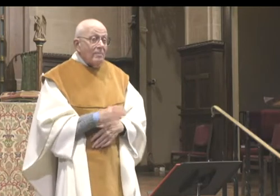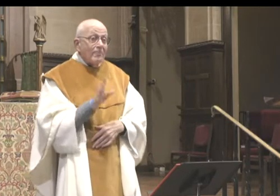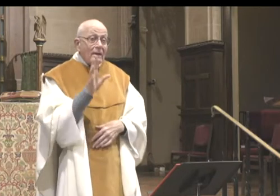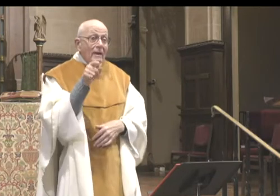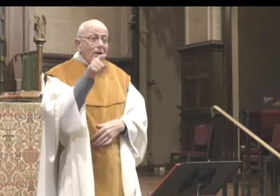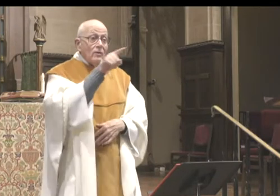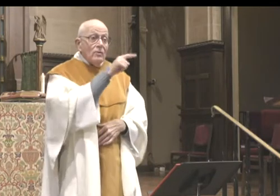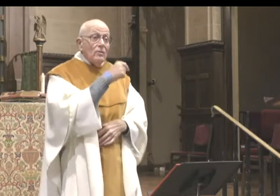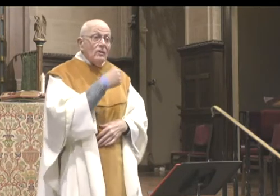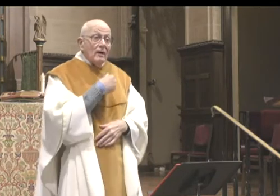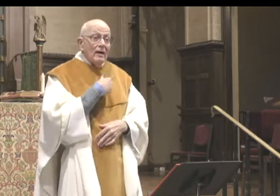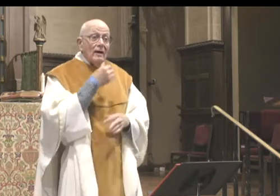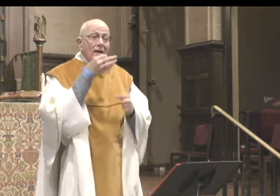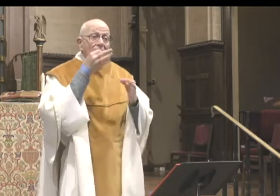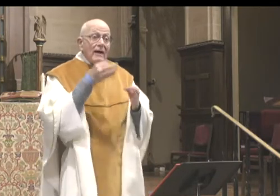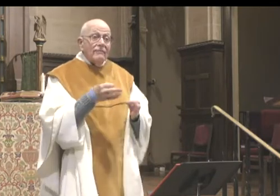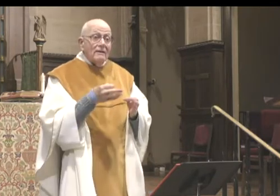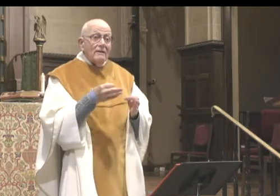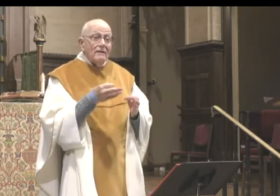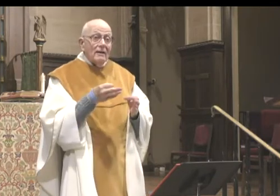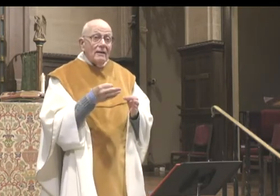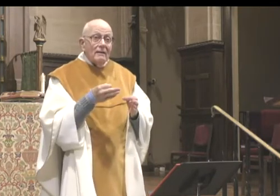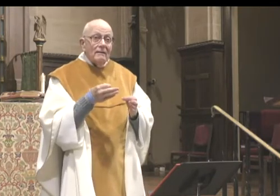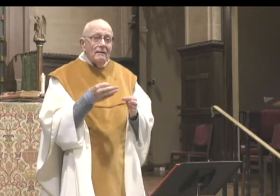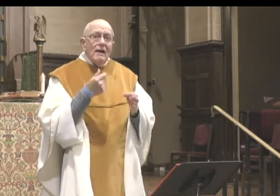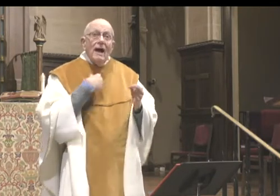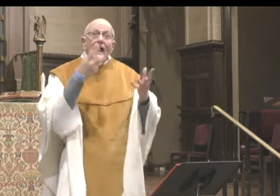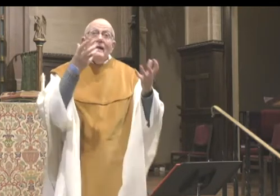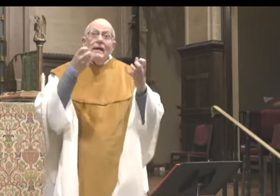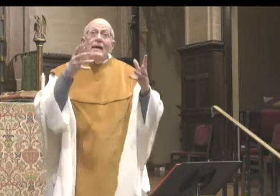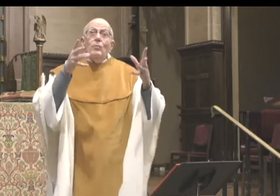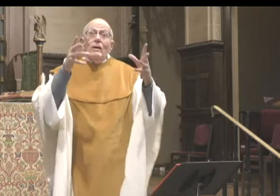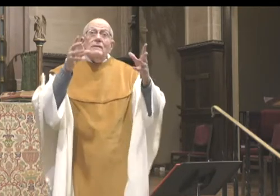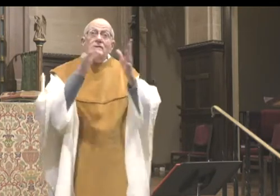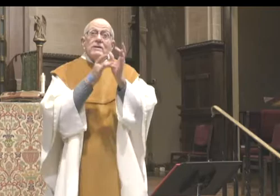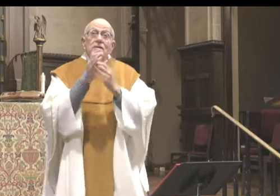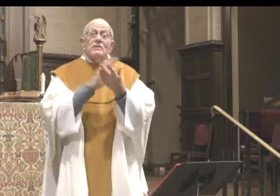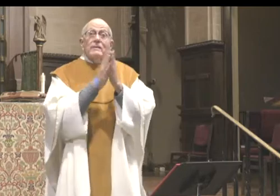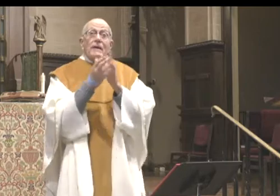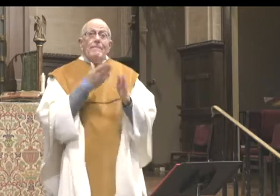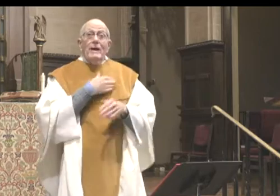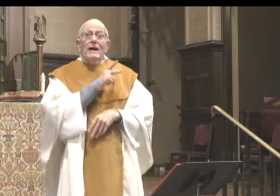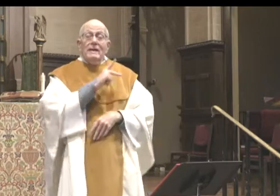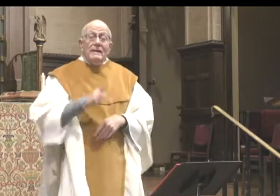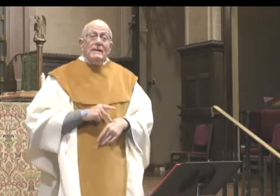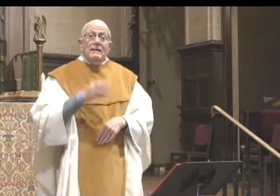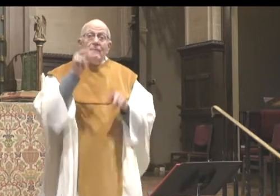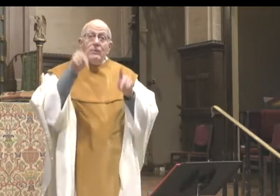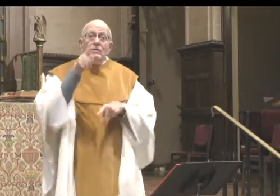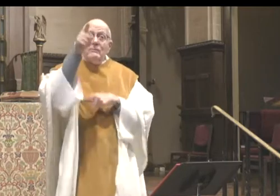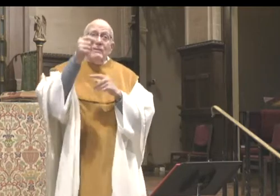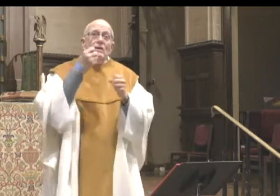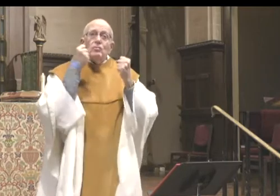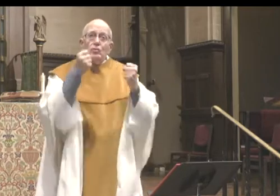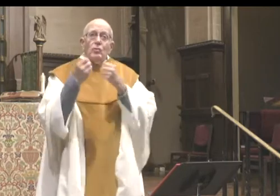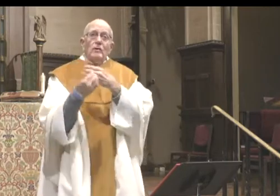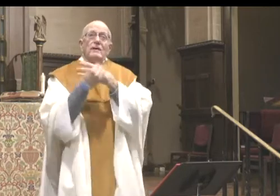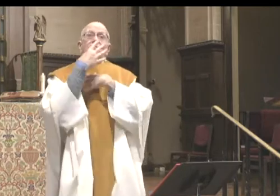right now. You and I have to decide. I want Jesus to become my king. You're the person who's